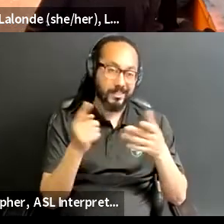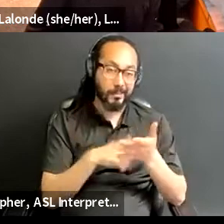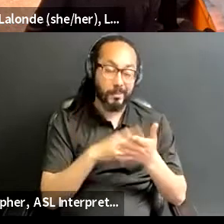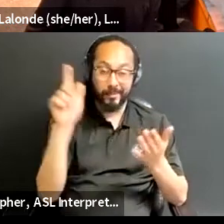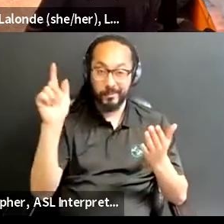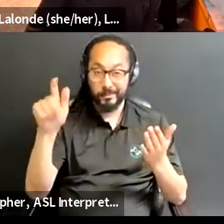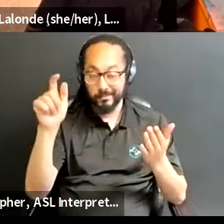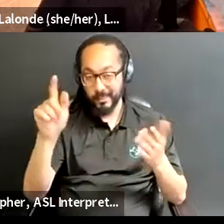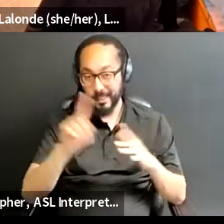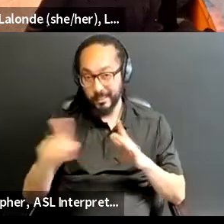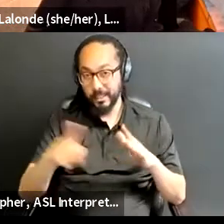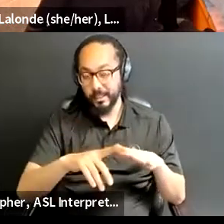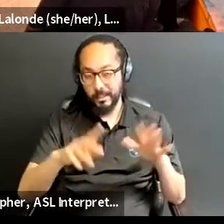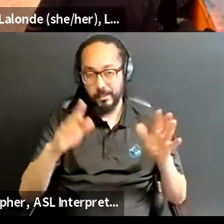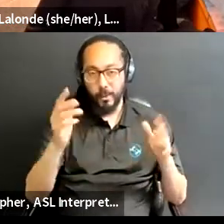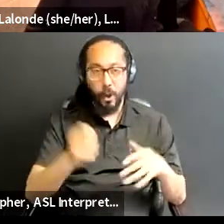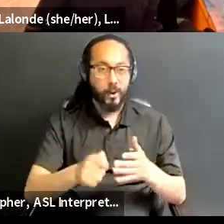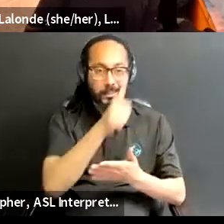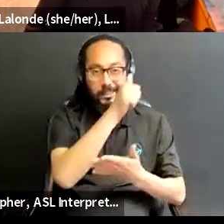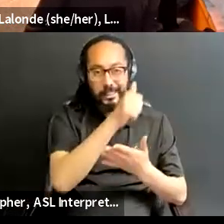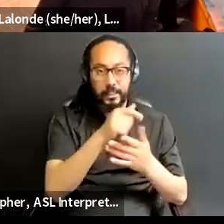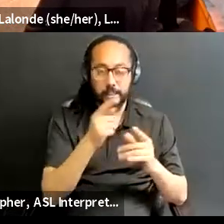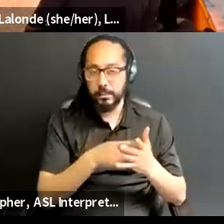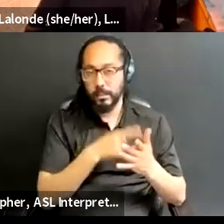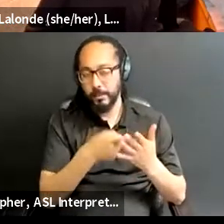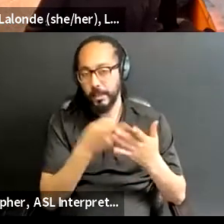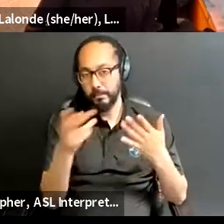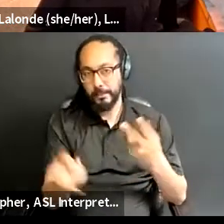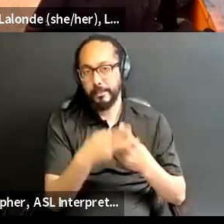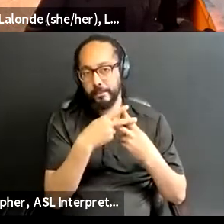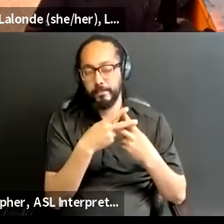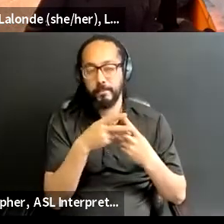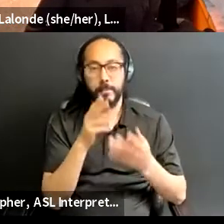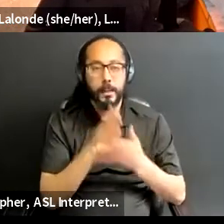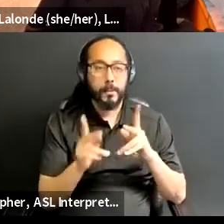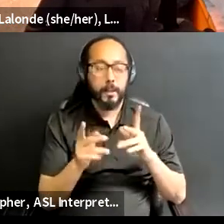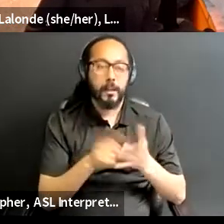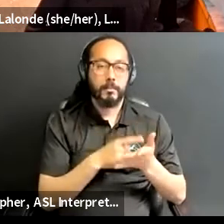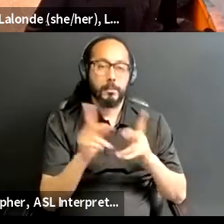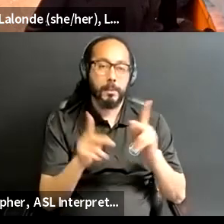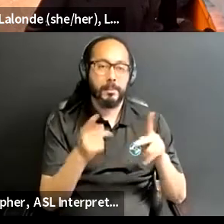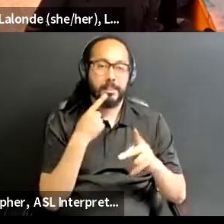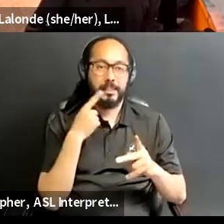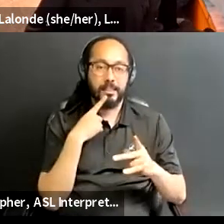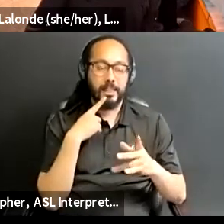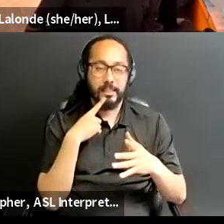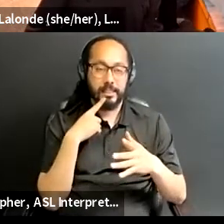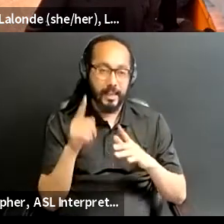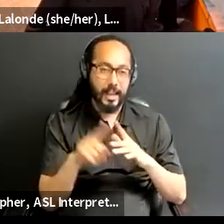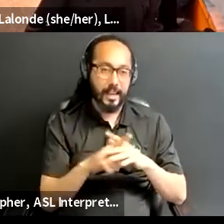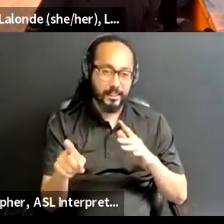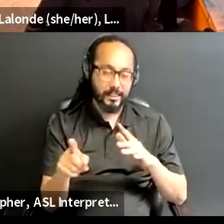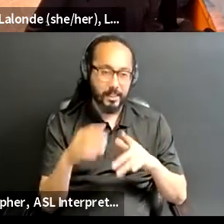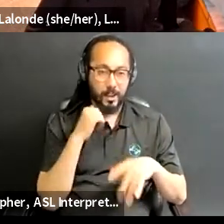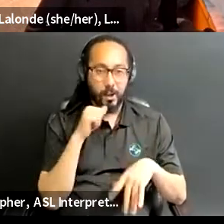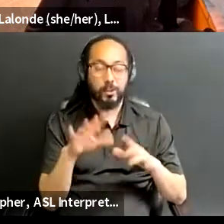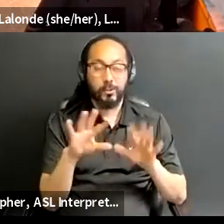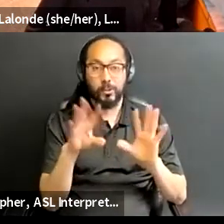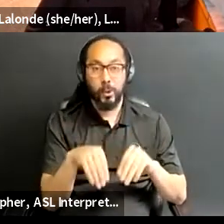when you navigate away from the page in that way. And sometimes people feel more trustful of a link that explicitly says that rather than closing their browser